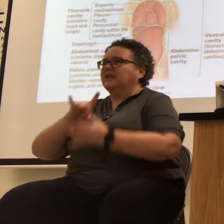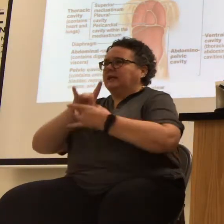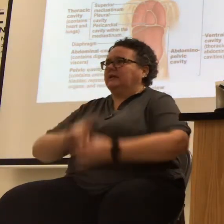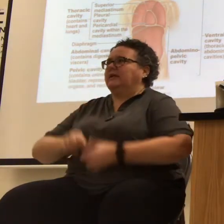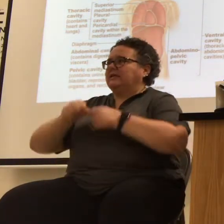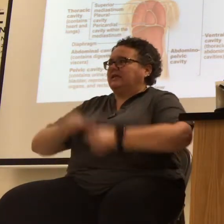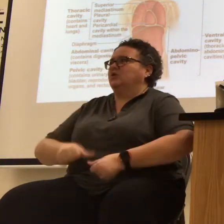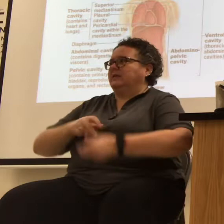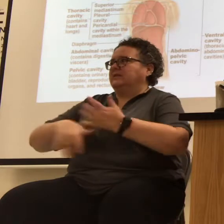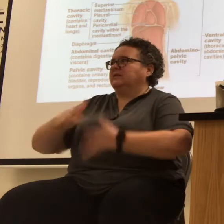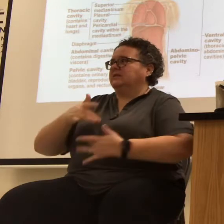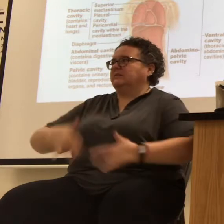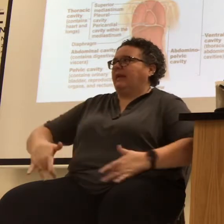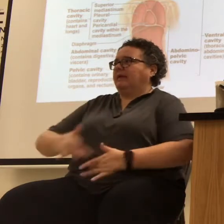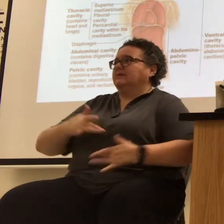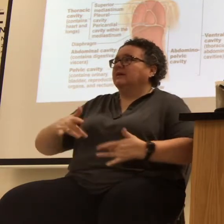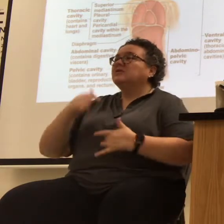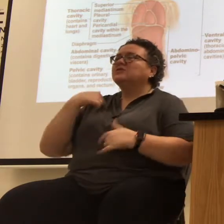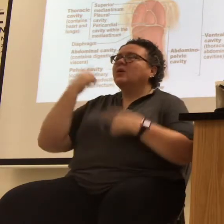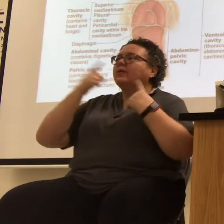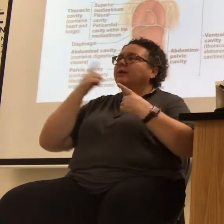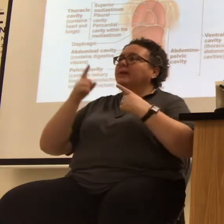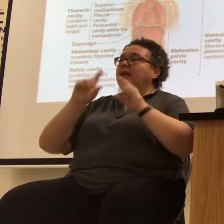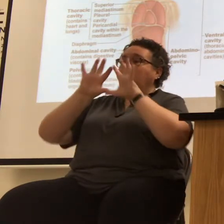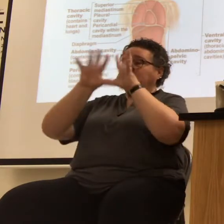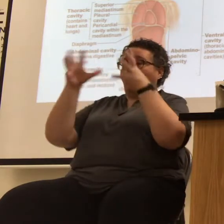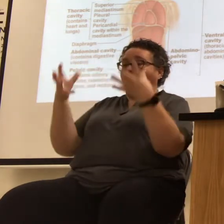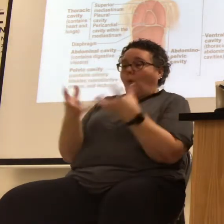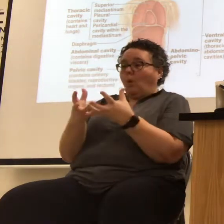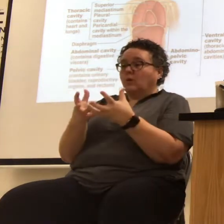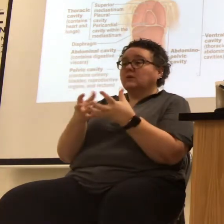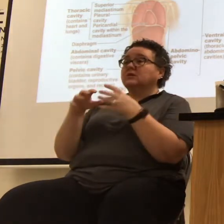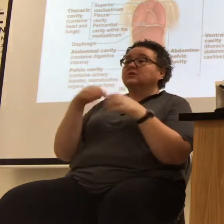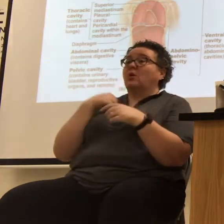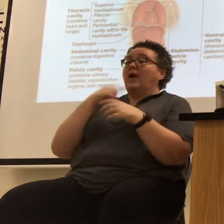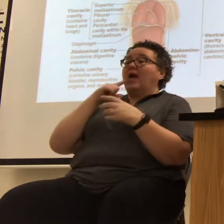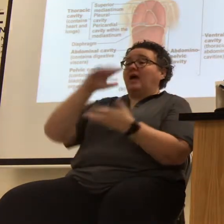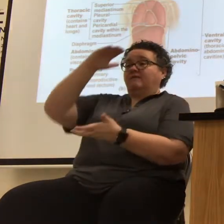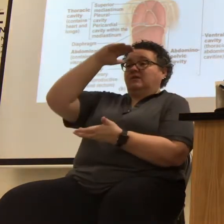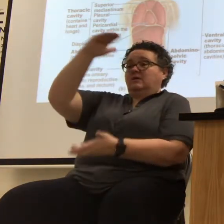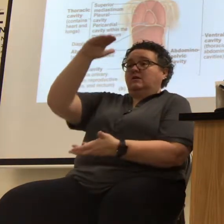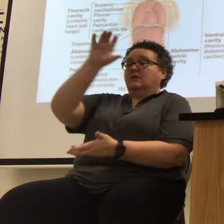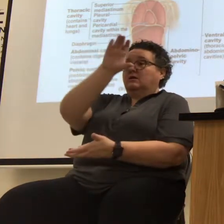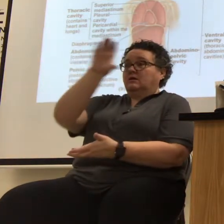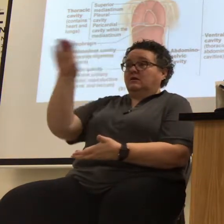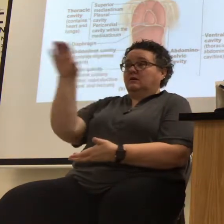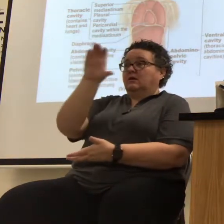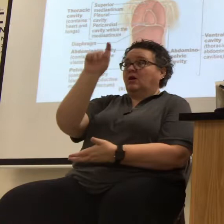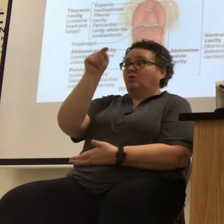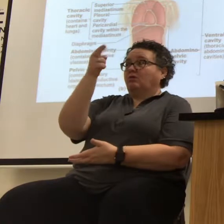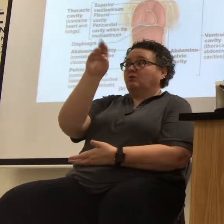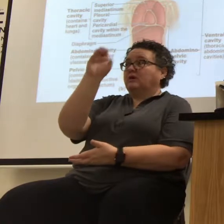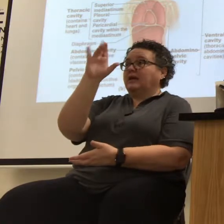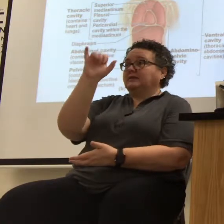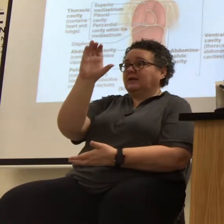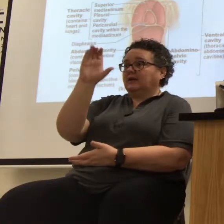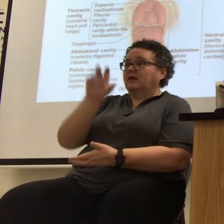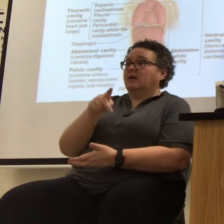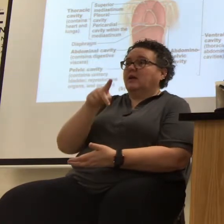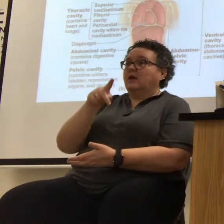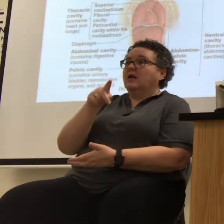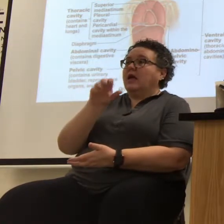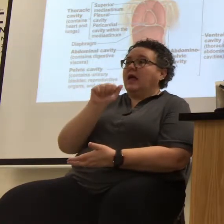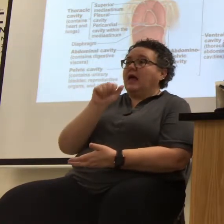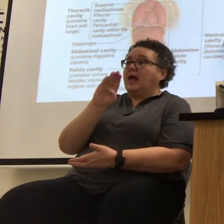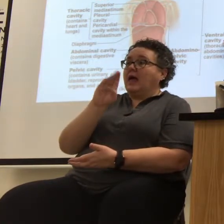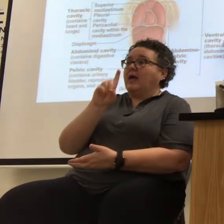So take it as a whole, the thoracic, ab, pelvic cavities sometimes can be